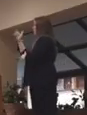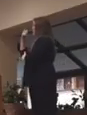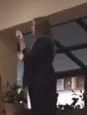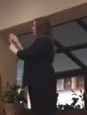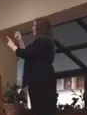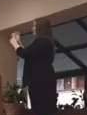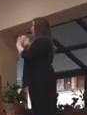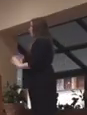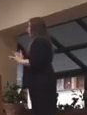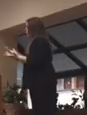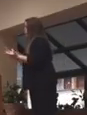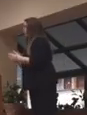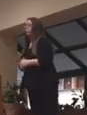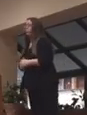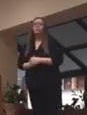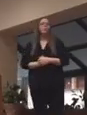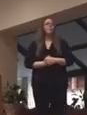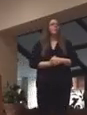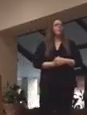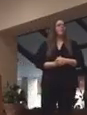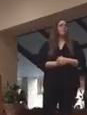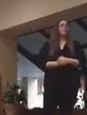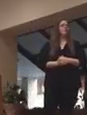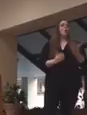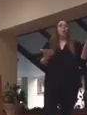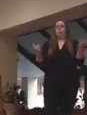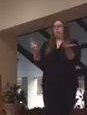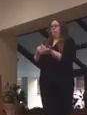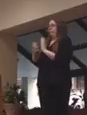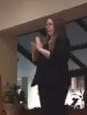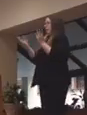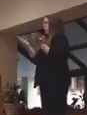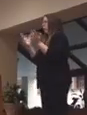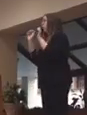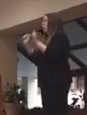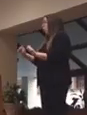serve, deaf and hearing as well, because they are our consumers.